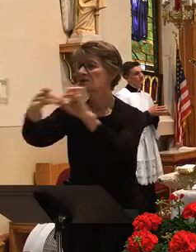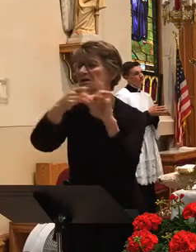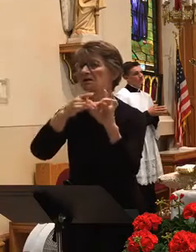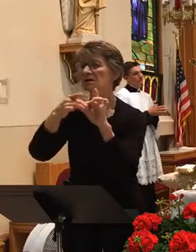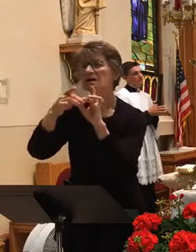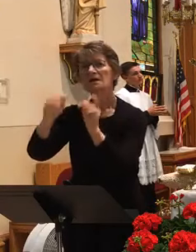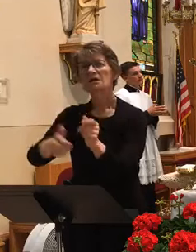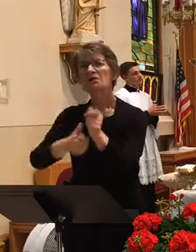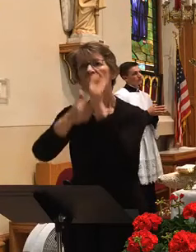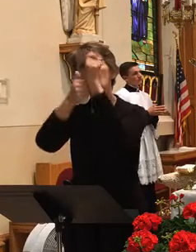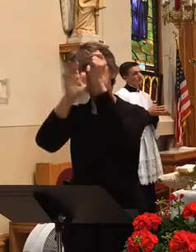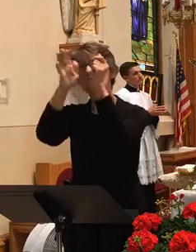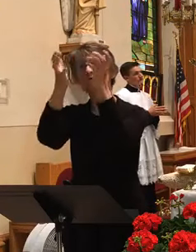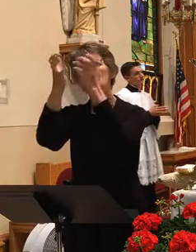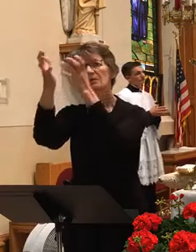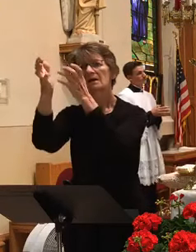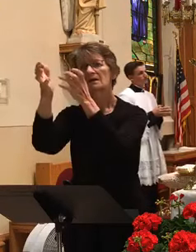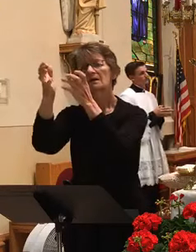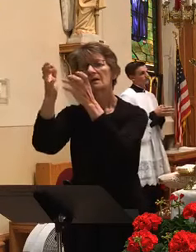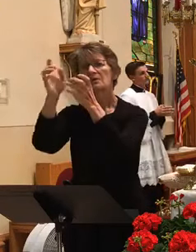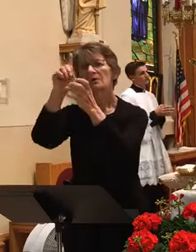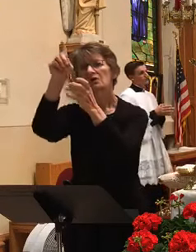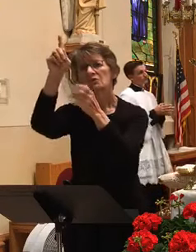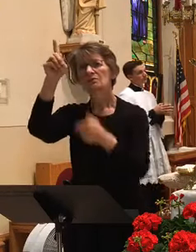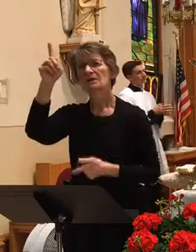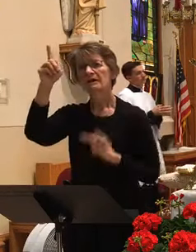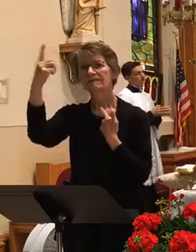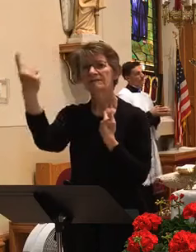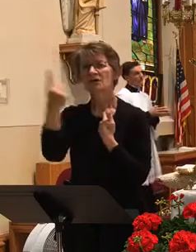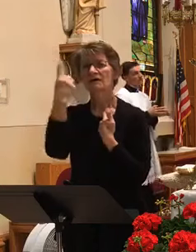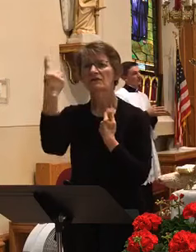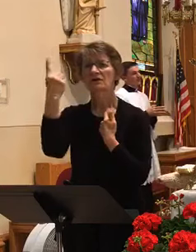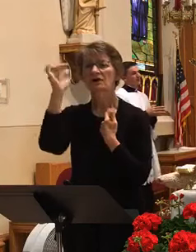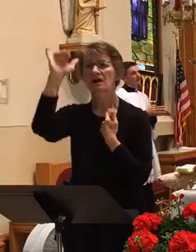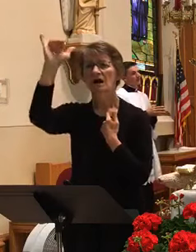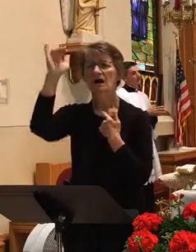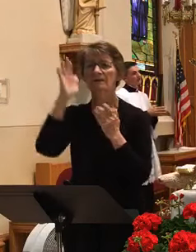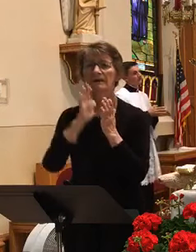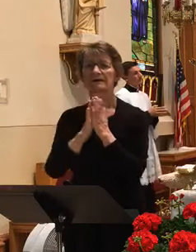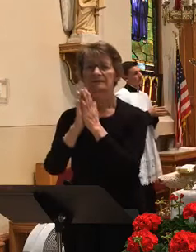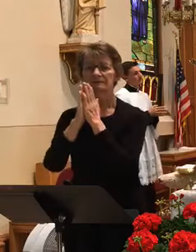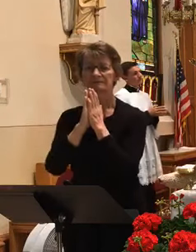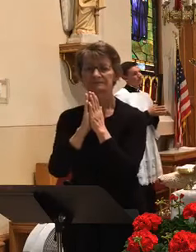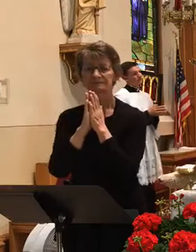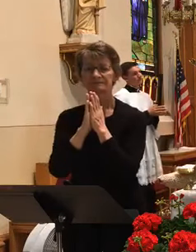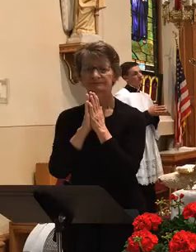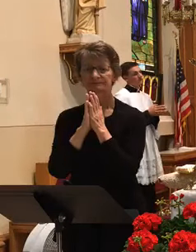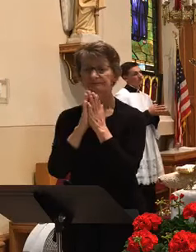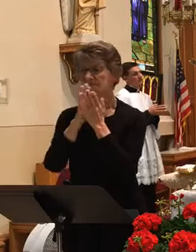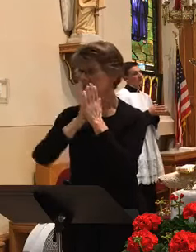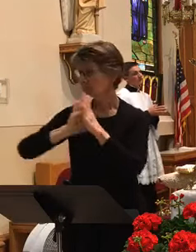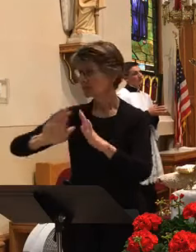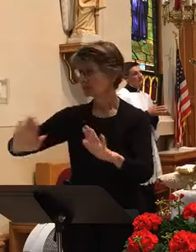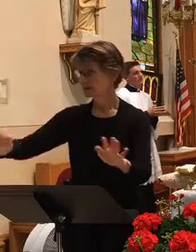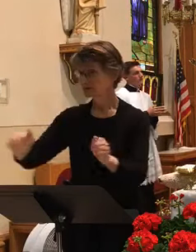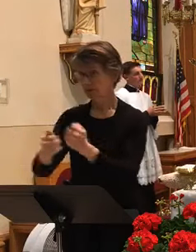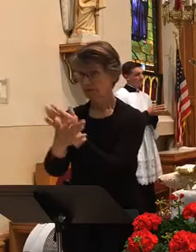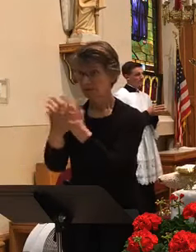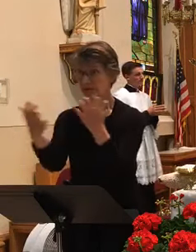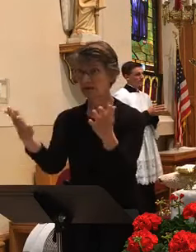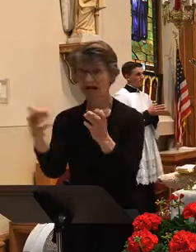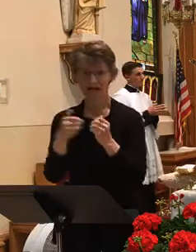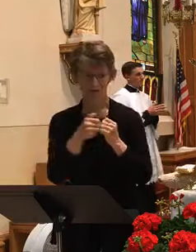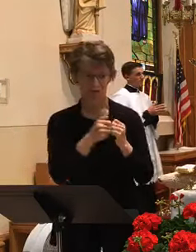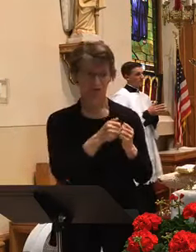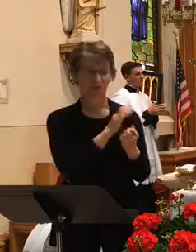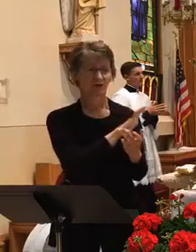in accordance with your will, who lives and reigns forever and ever. Amen. The peace of the Lord be with you